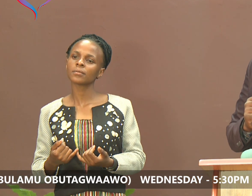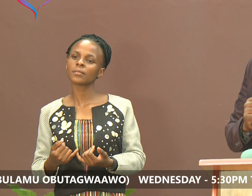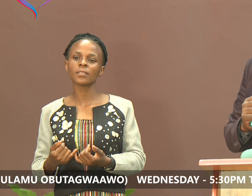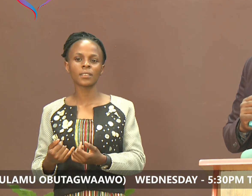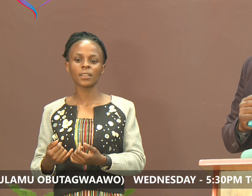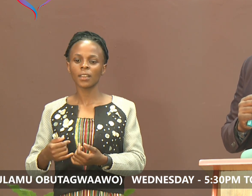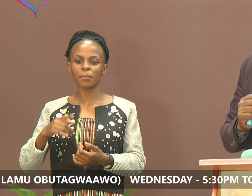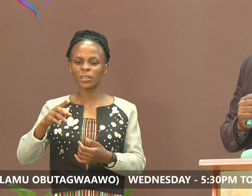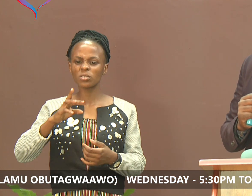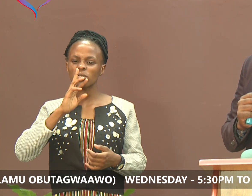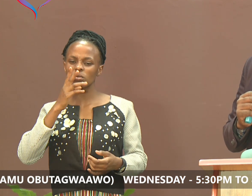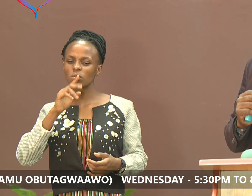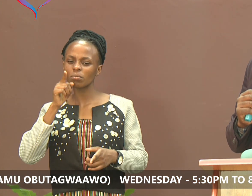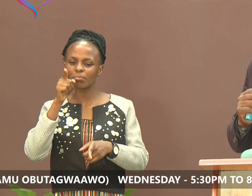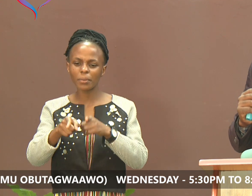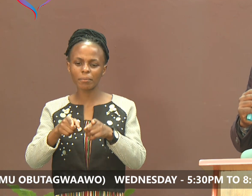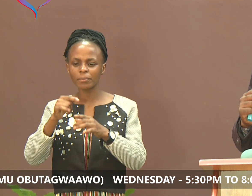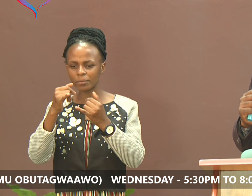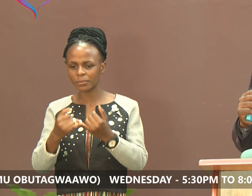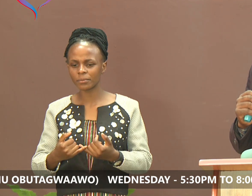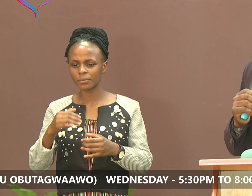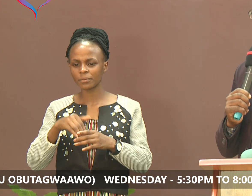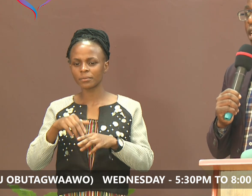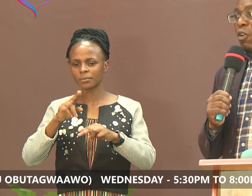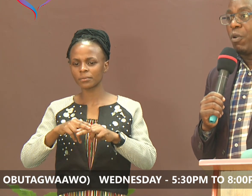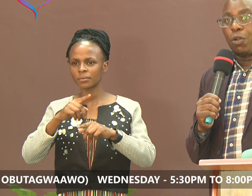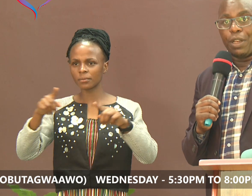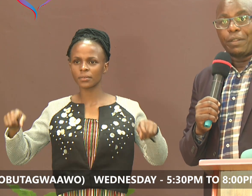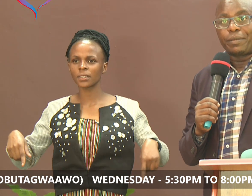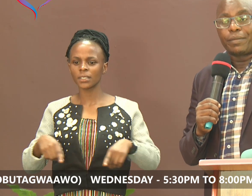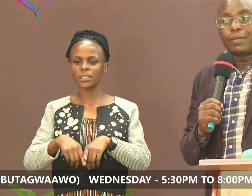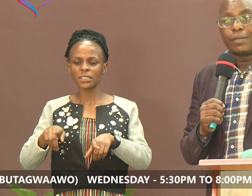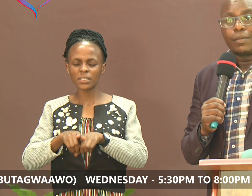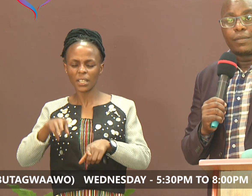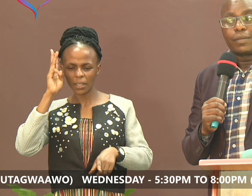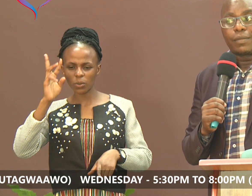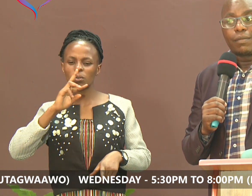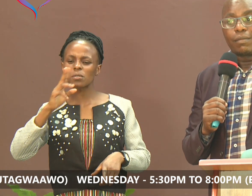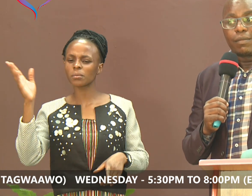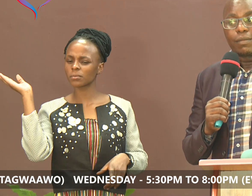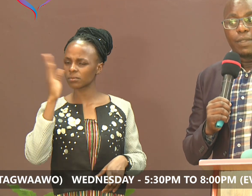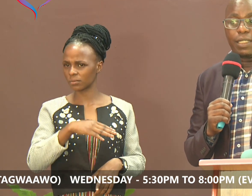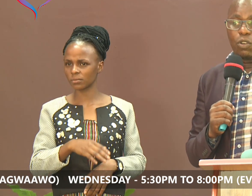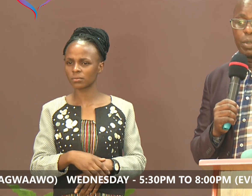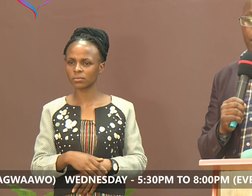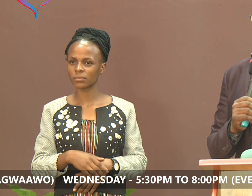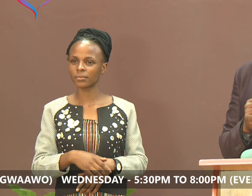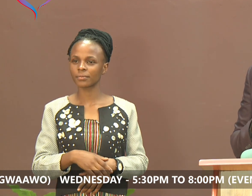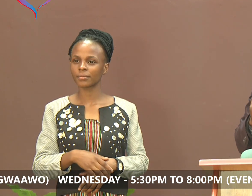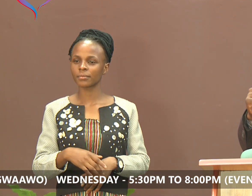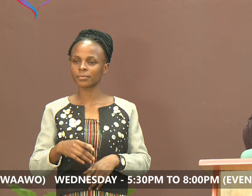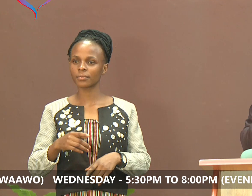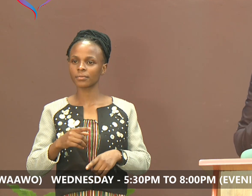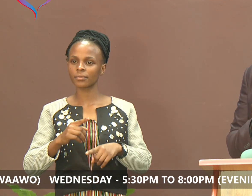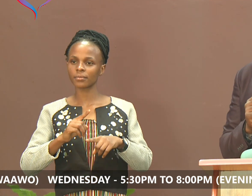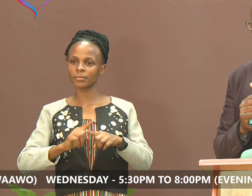ddiiro. But you rebuke her from the sitting room. Ajja kuddamu naye ng'akuboggolera. She will also back at you. Naye senga omuterereza mu